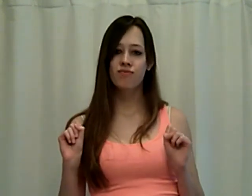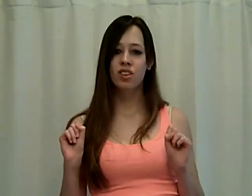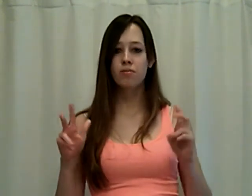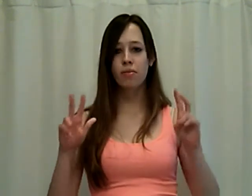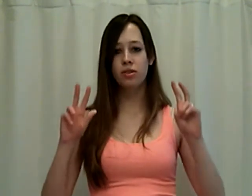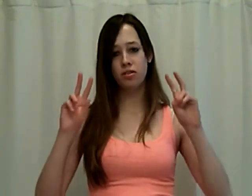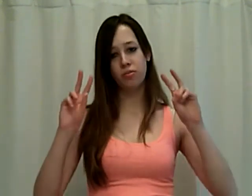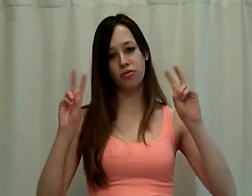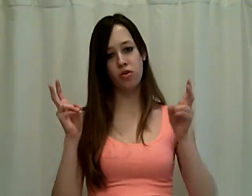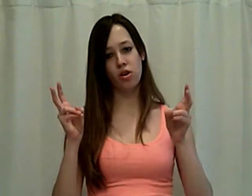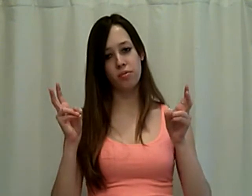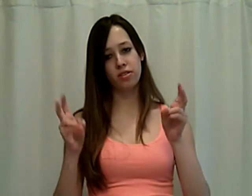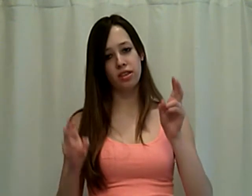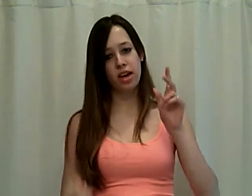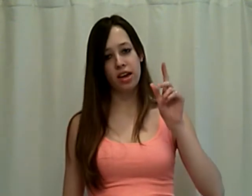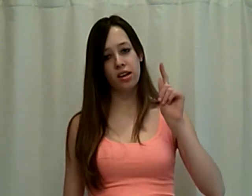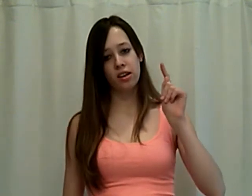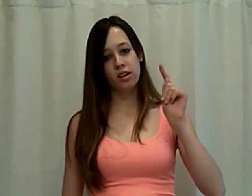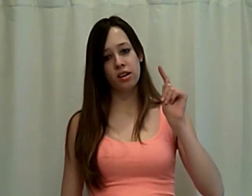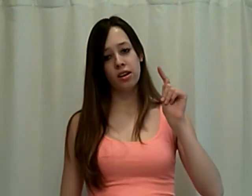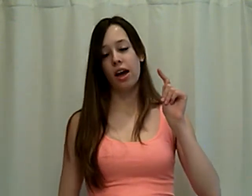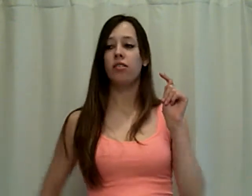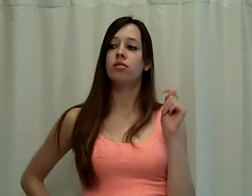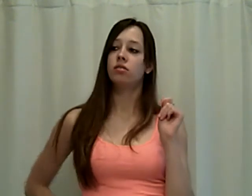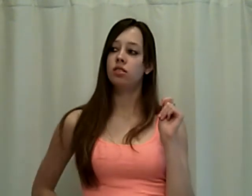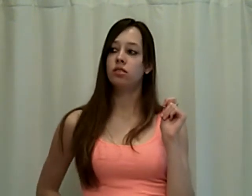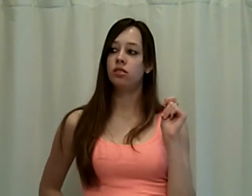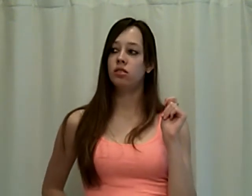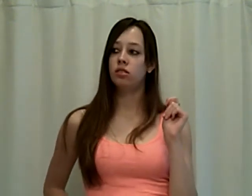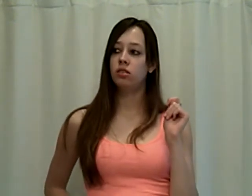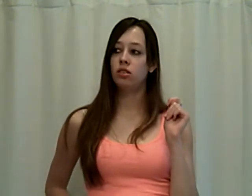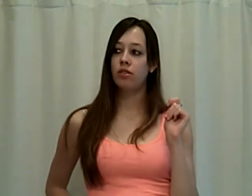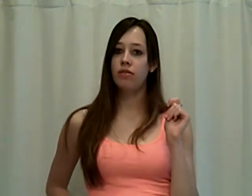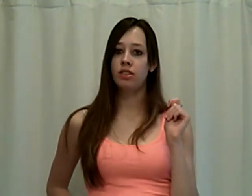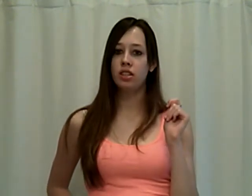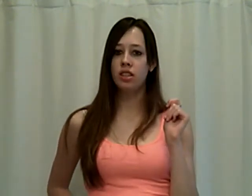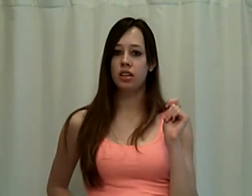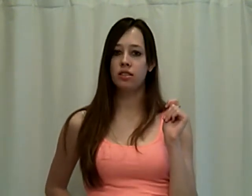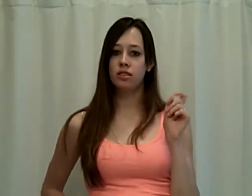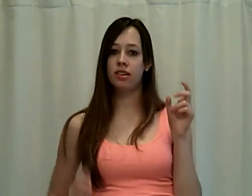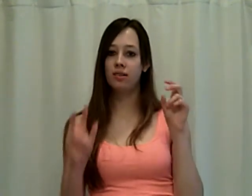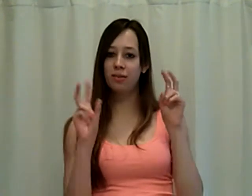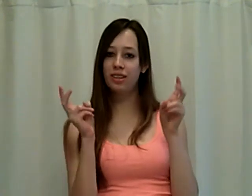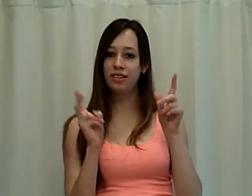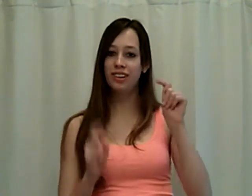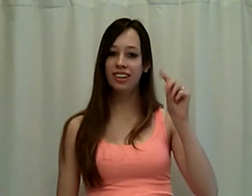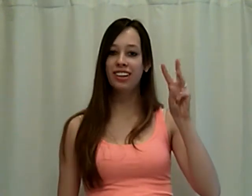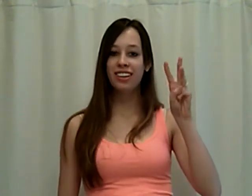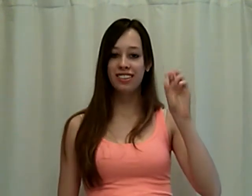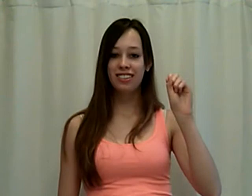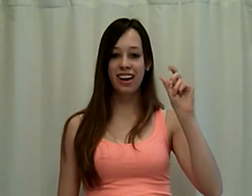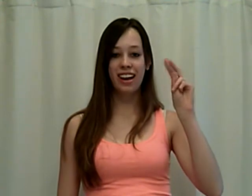You probably did this before, but you say, I don't know if I even did this. But you